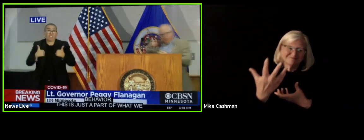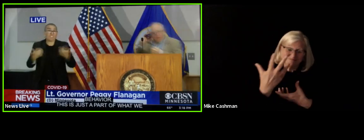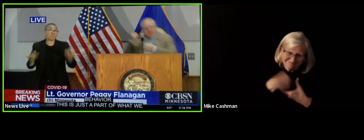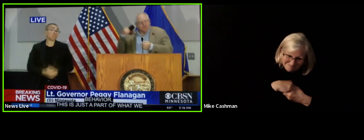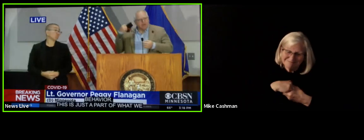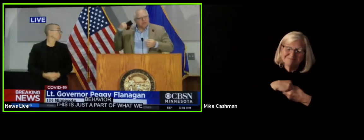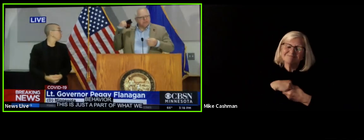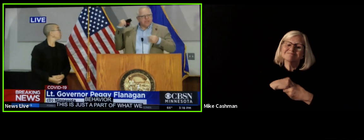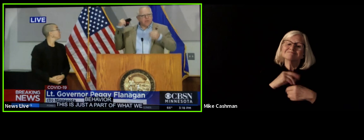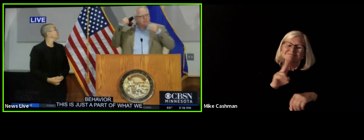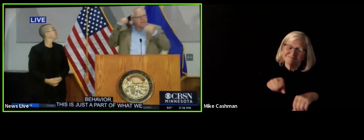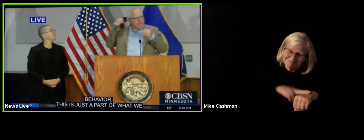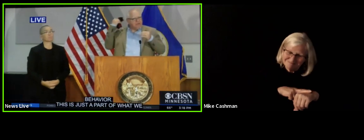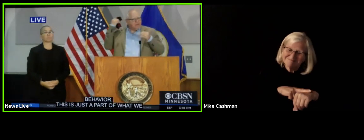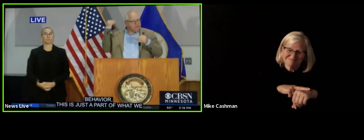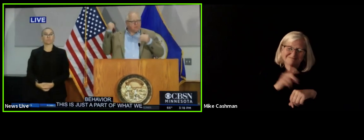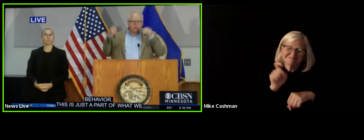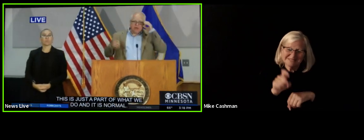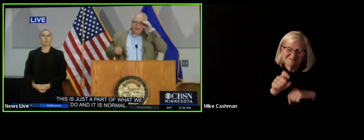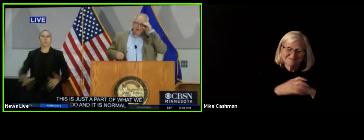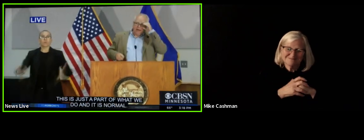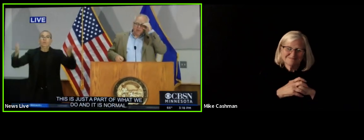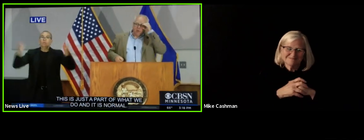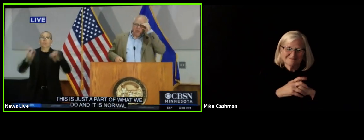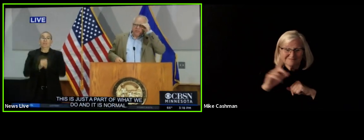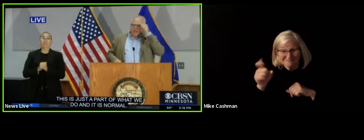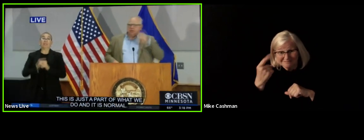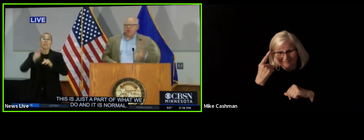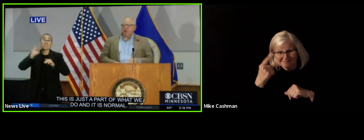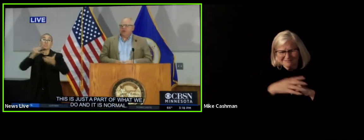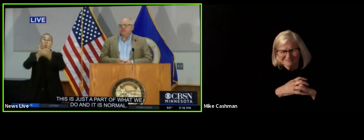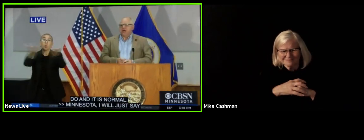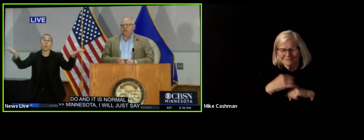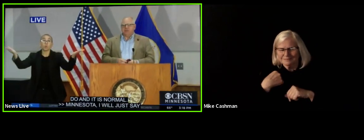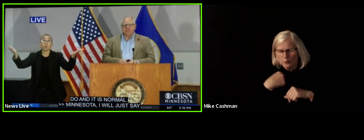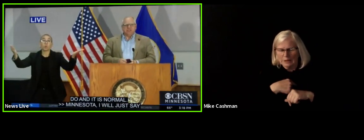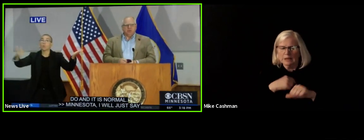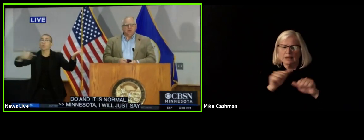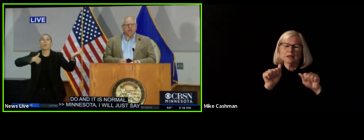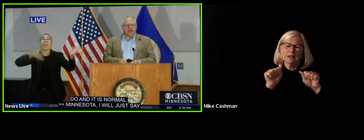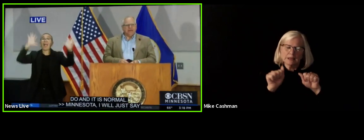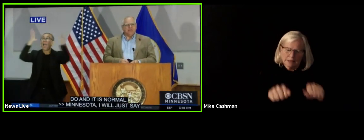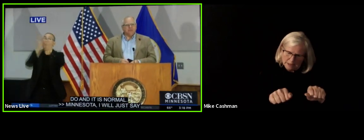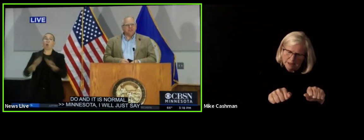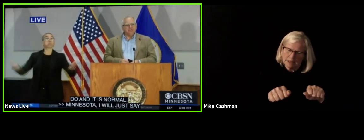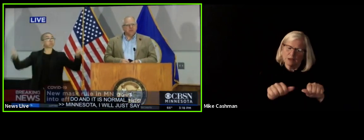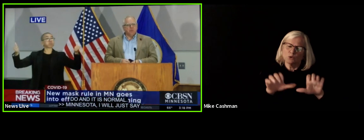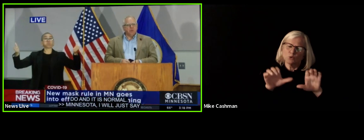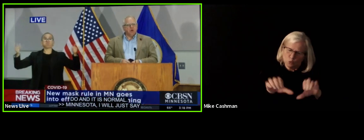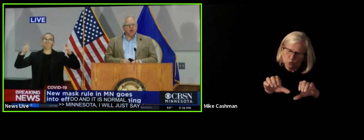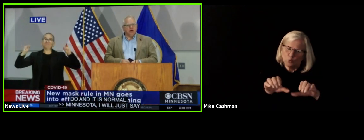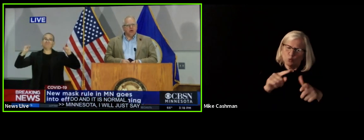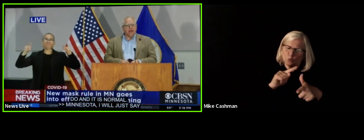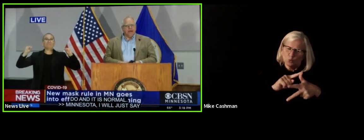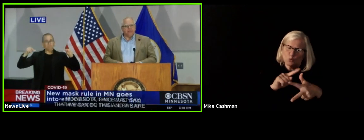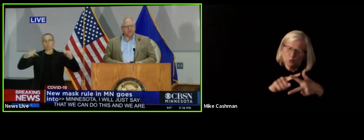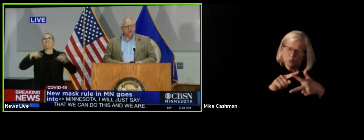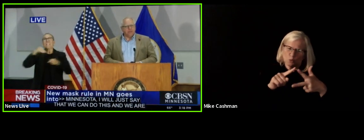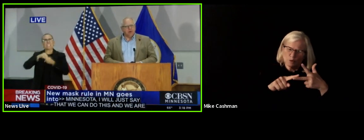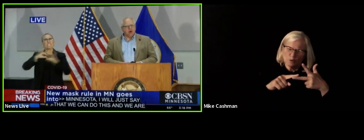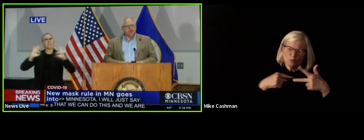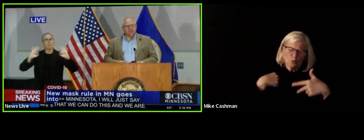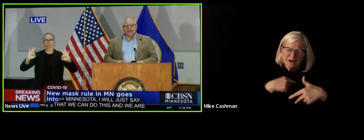Well, Minnesota, I would just say we can do this. We are not out of the woods, but we're in a solid position. We're in a lot different position than we were